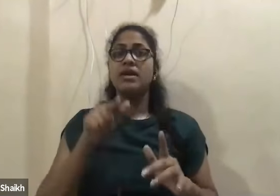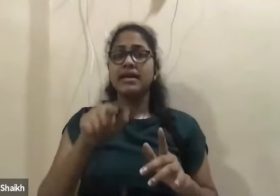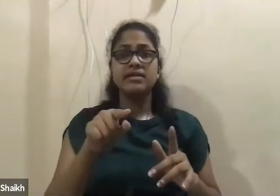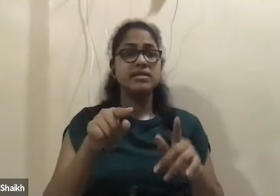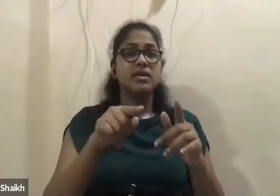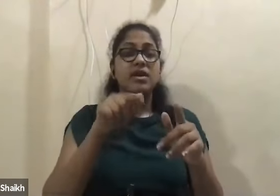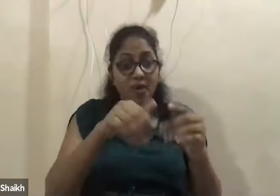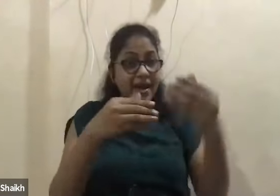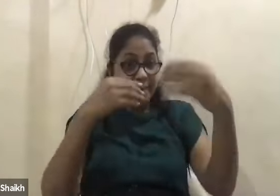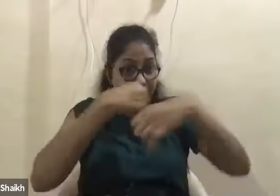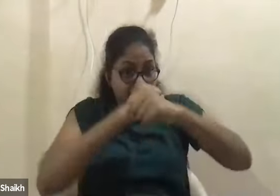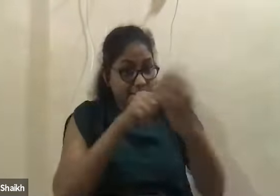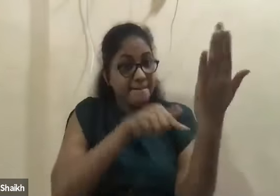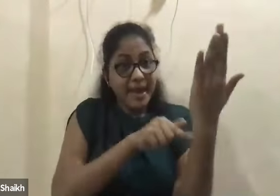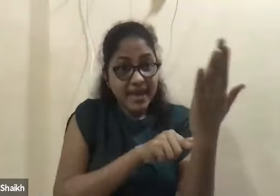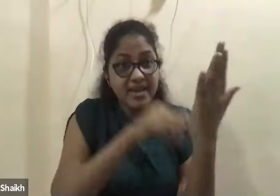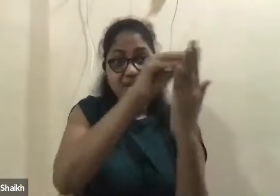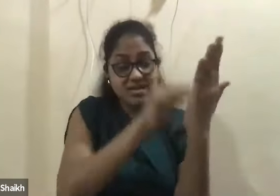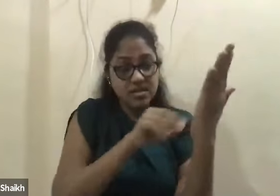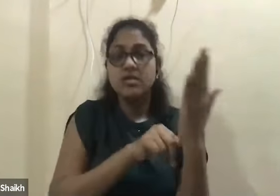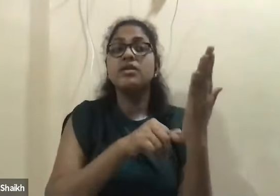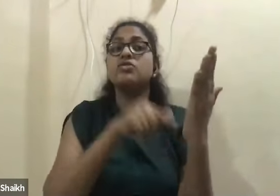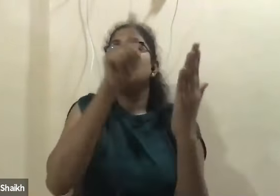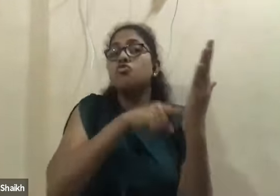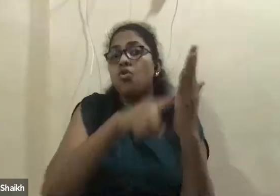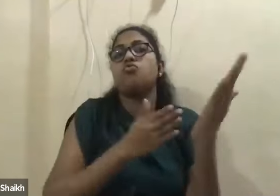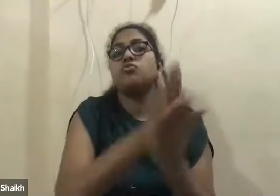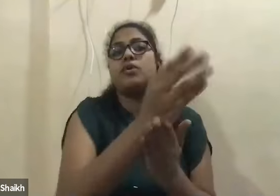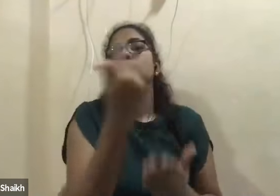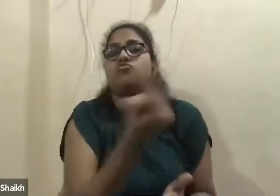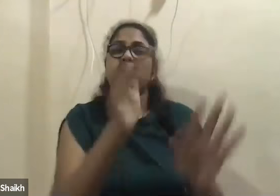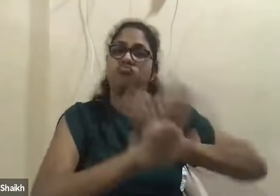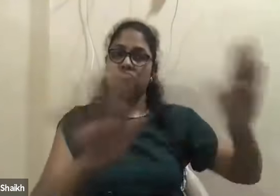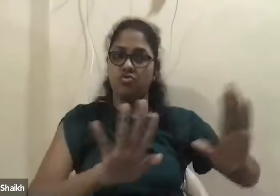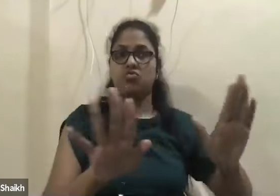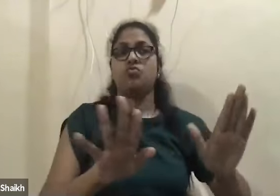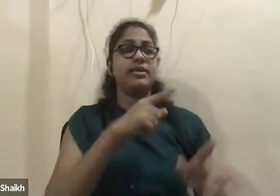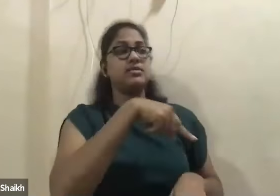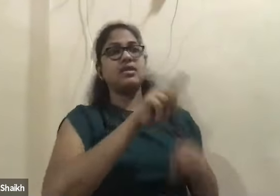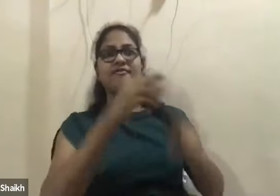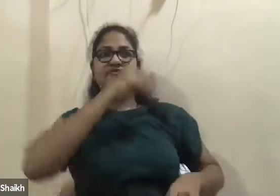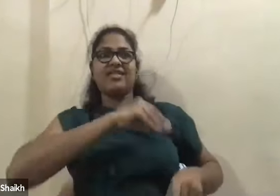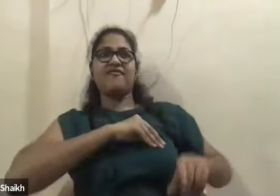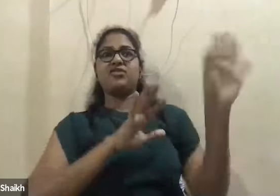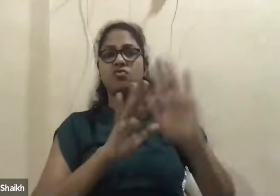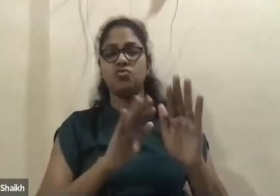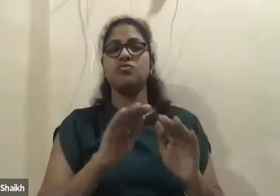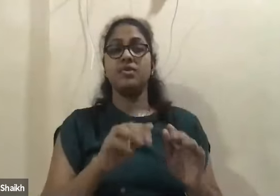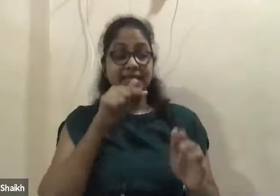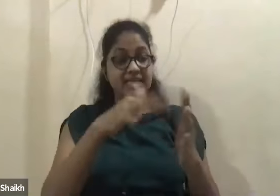or it's not used for their own interest, because that will be illegal. They will have to prove that